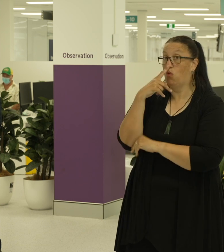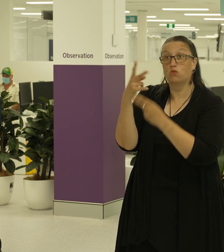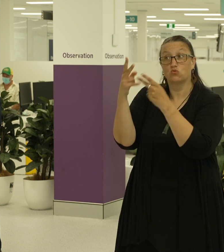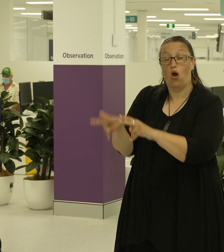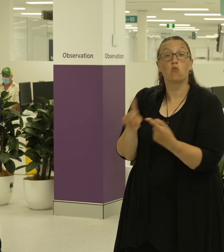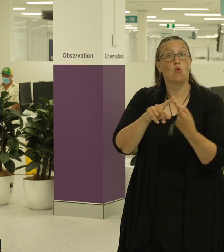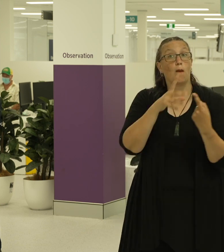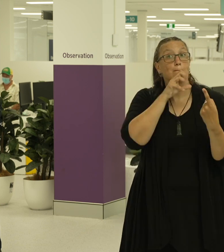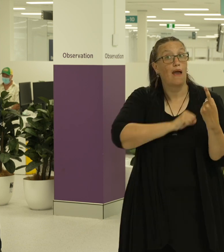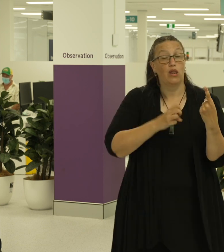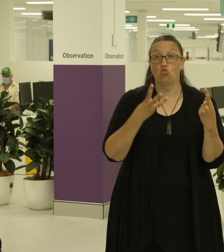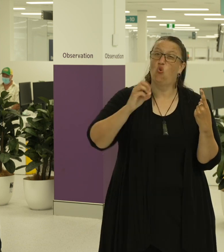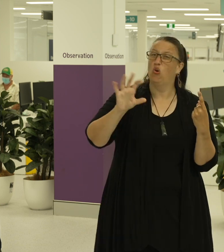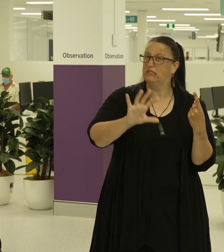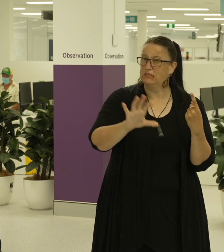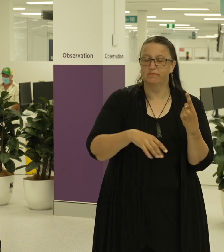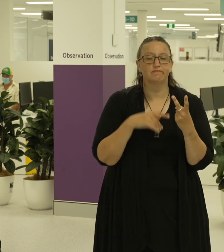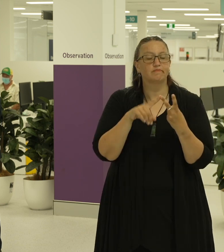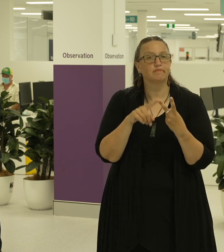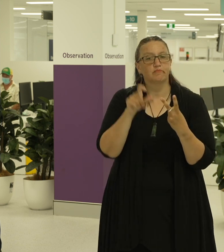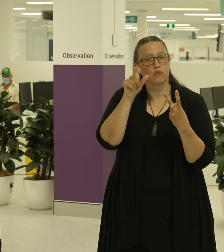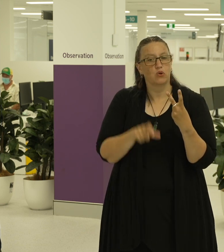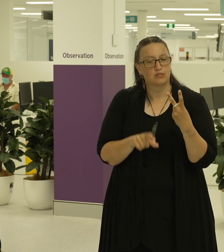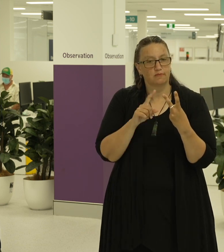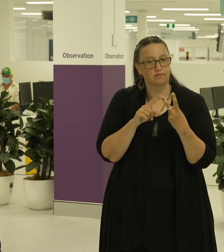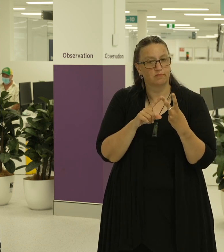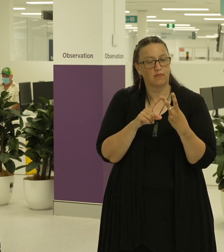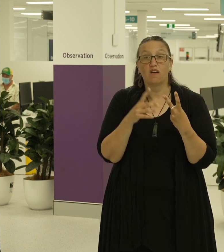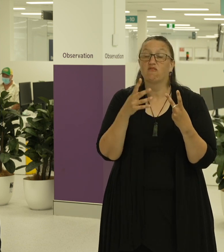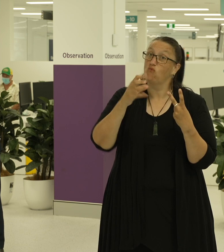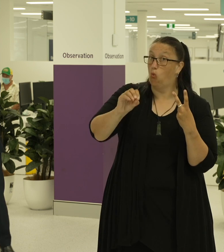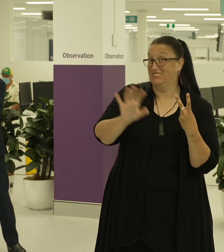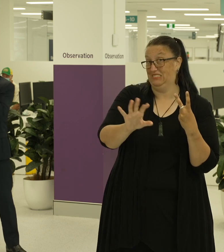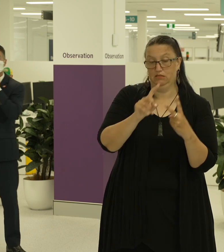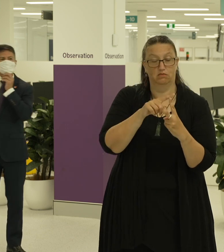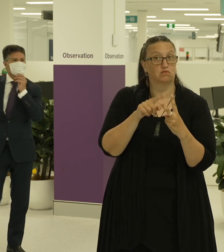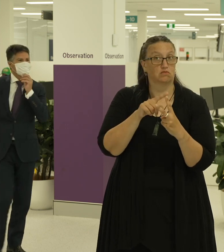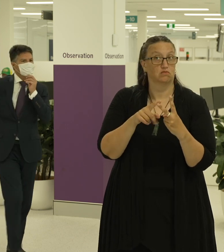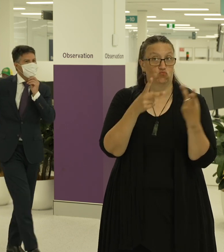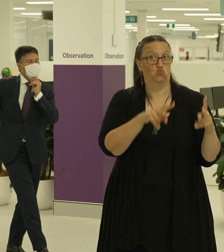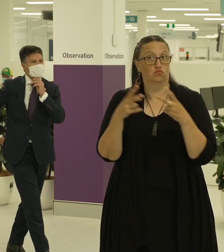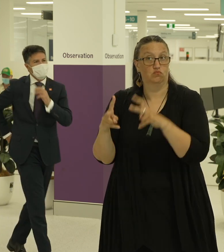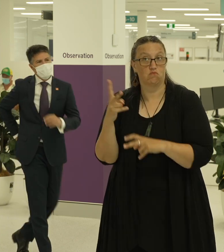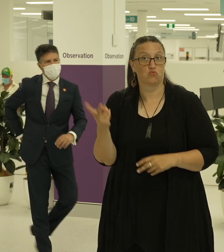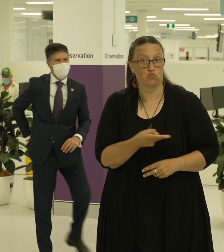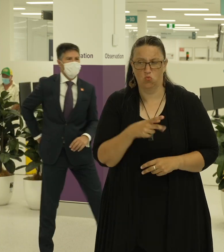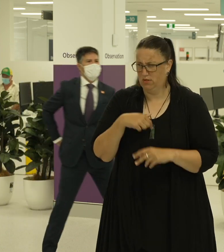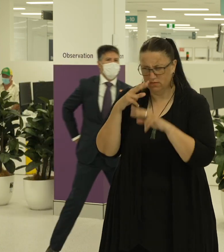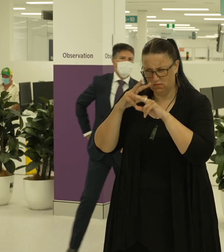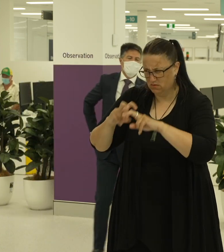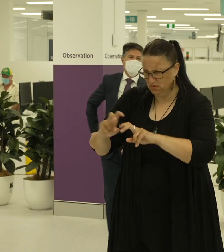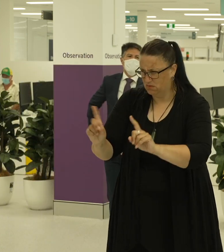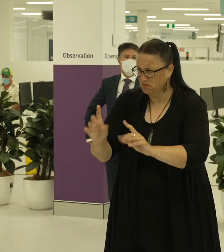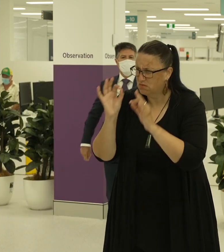one gentleman in his 30s and another person in the 40s. And we're looking to find out exactly